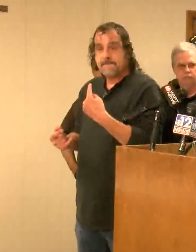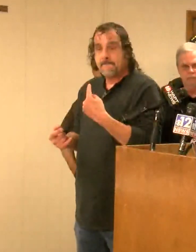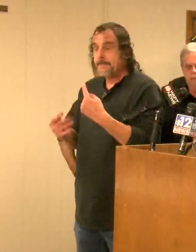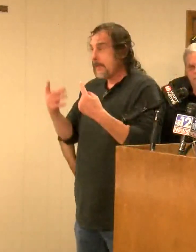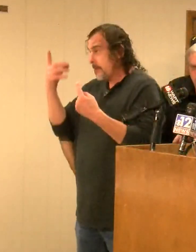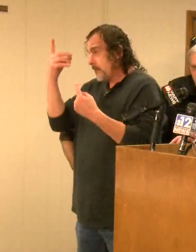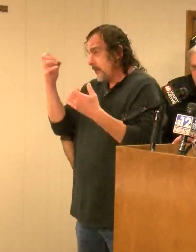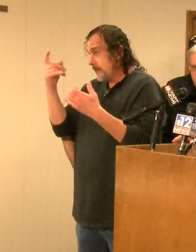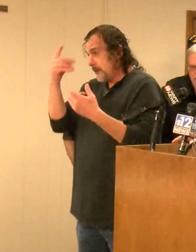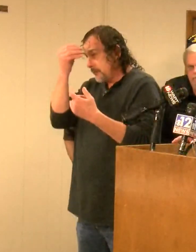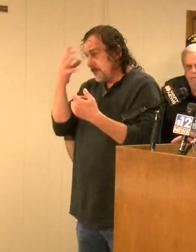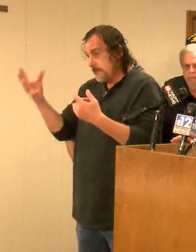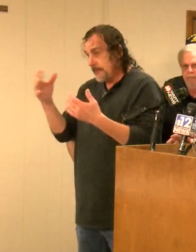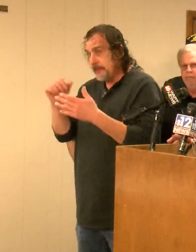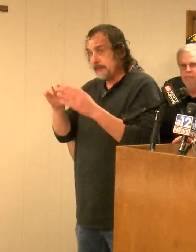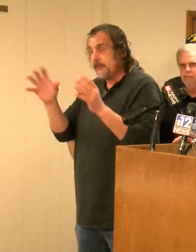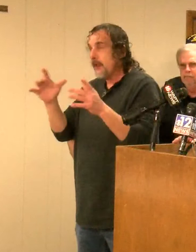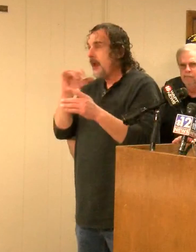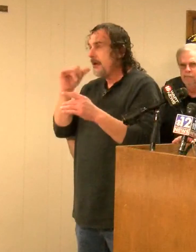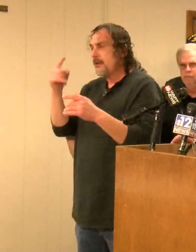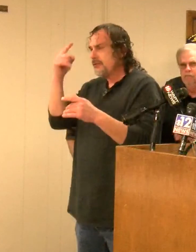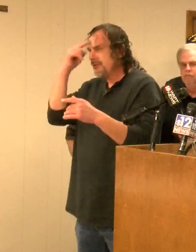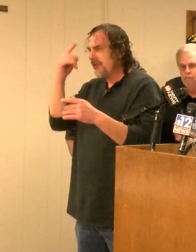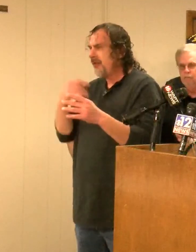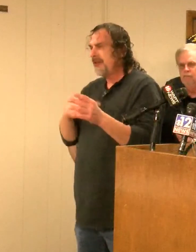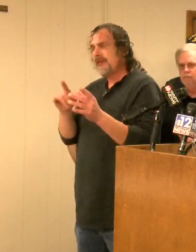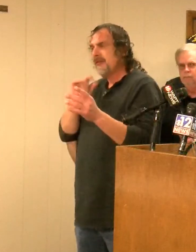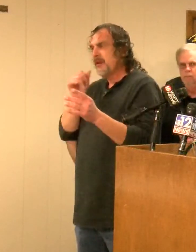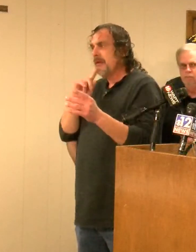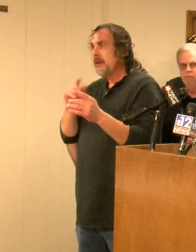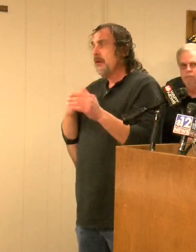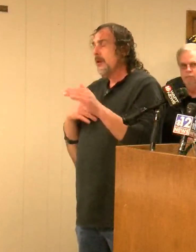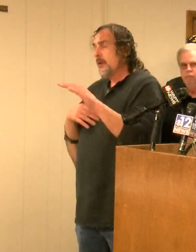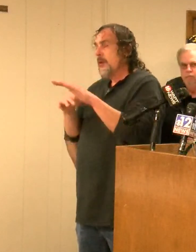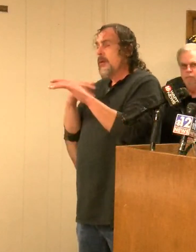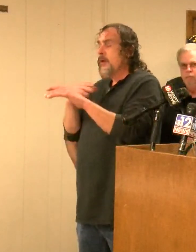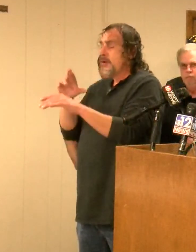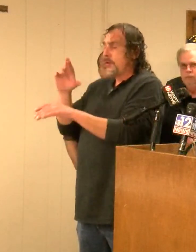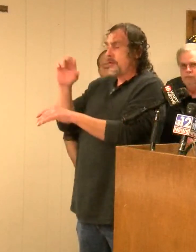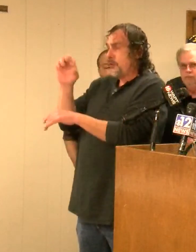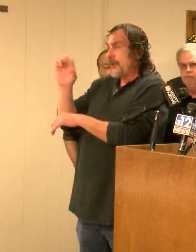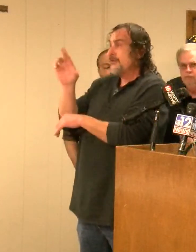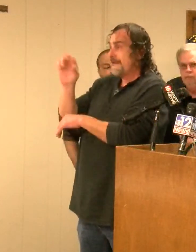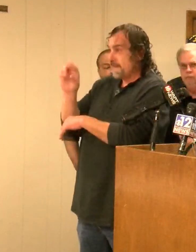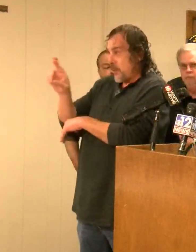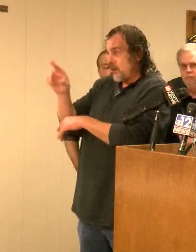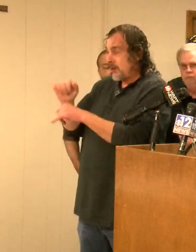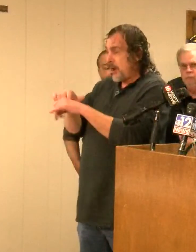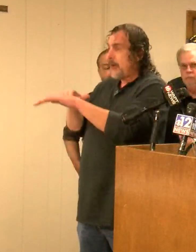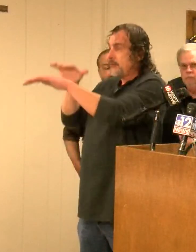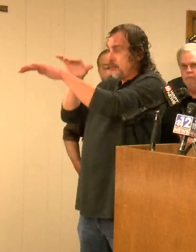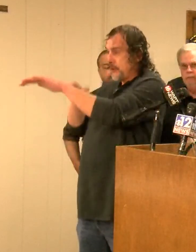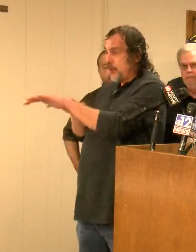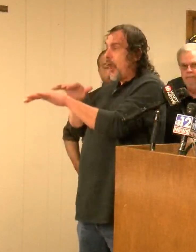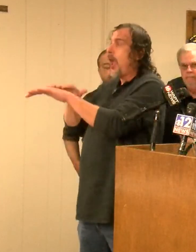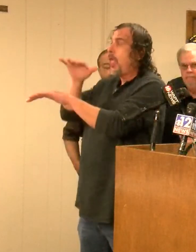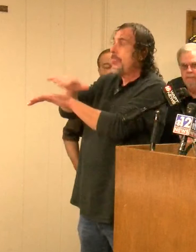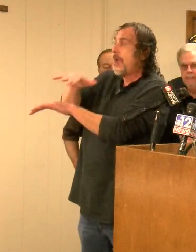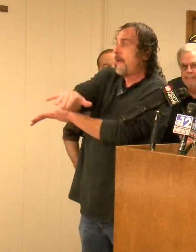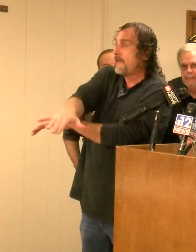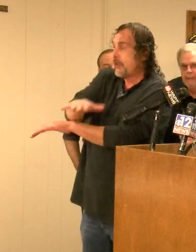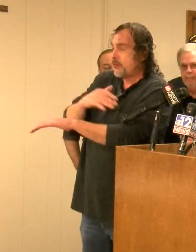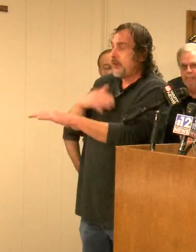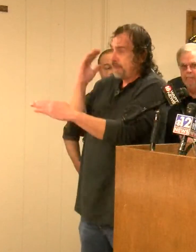Let me make one thing clear. I don't want to give anyone a false impression. The reservoir has reduced outflows. That's true. We look for the